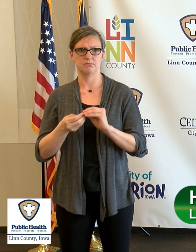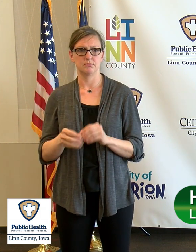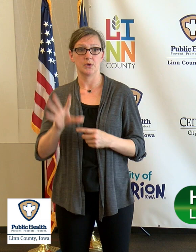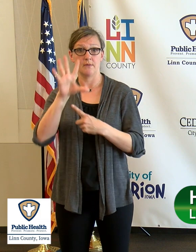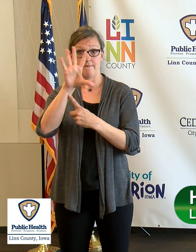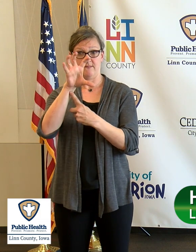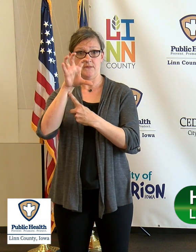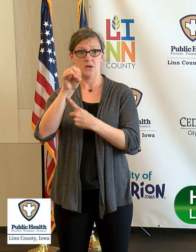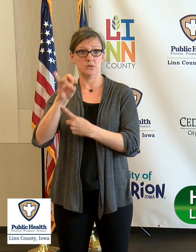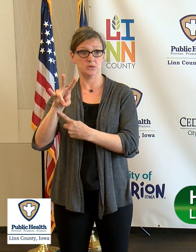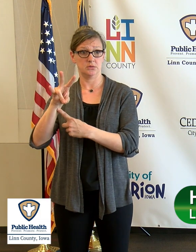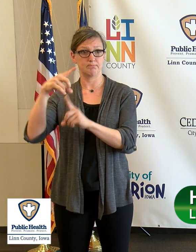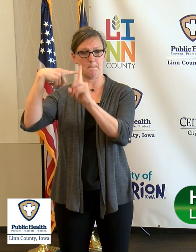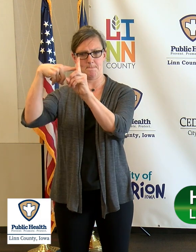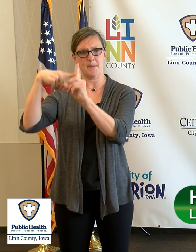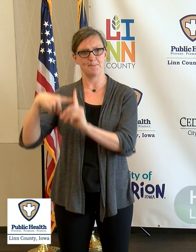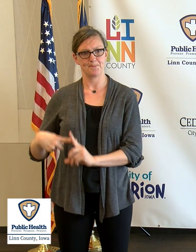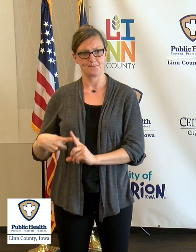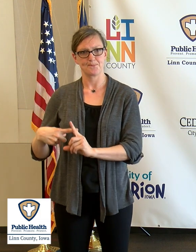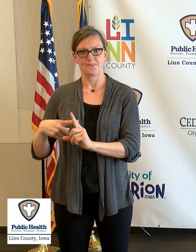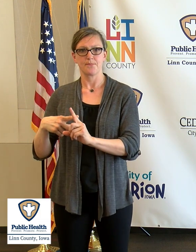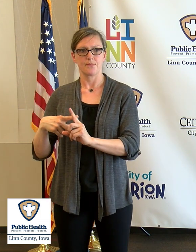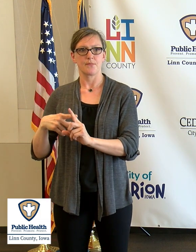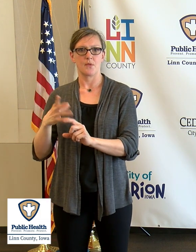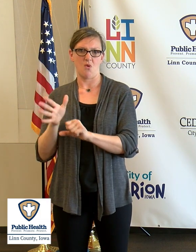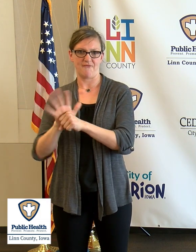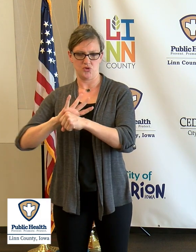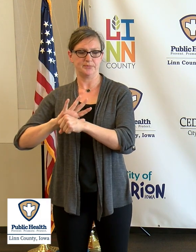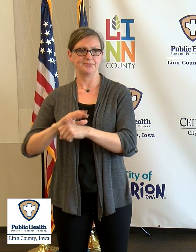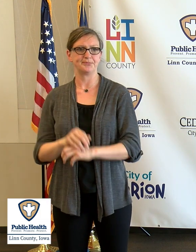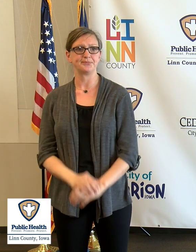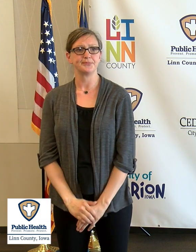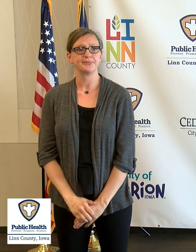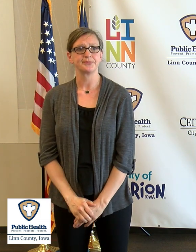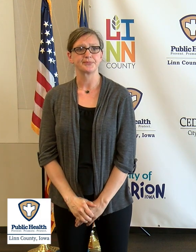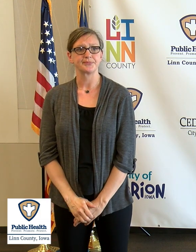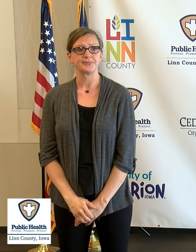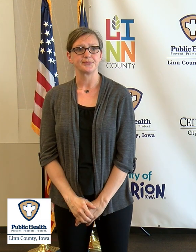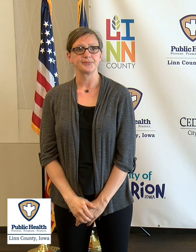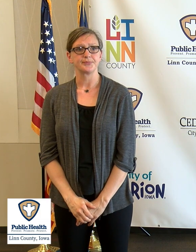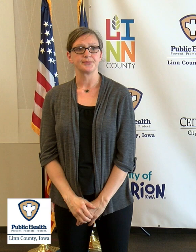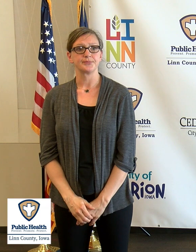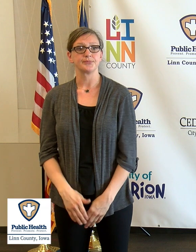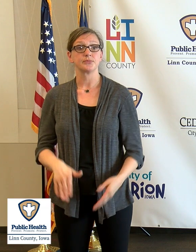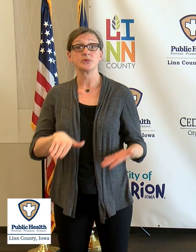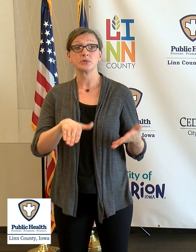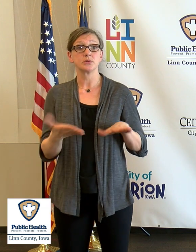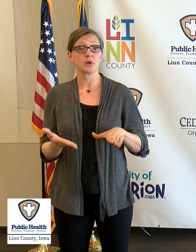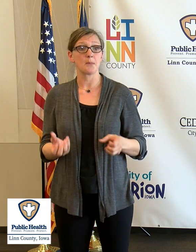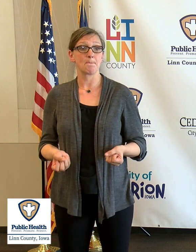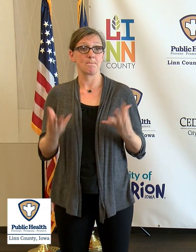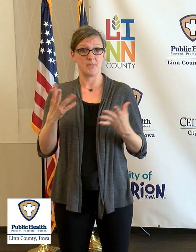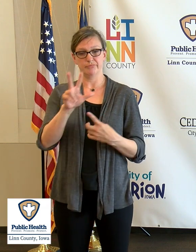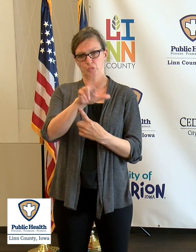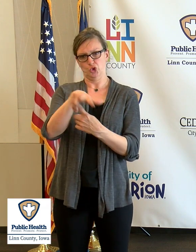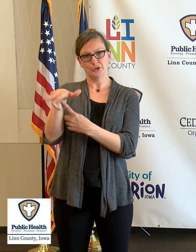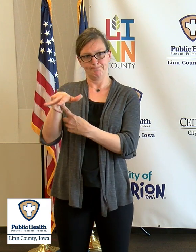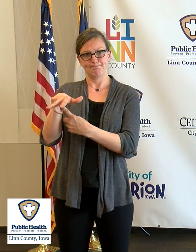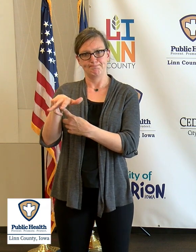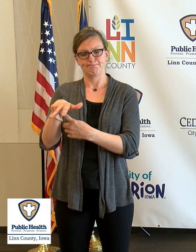of COVID-19 in Linn County. We have 33 deaths.